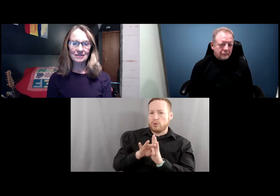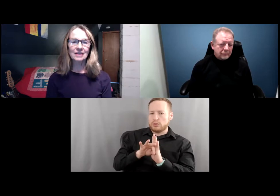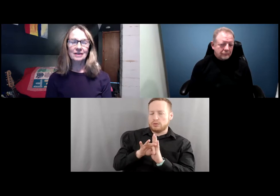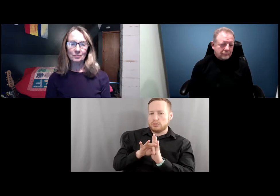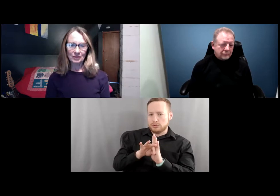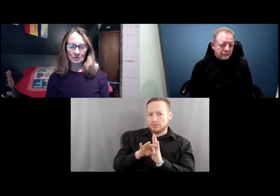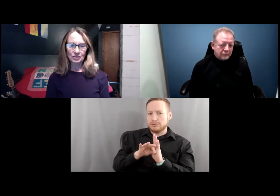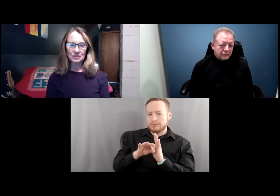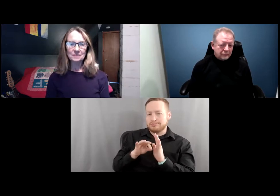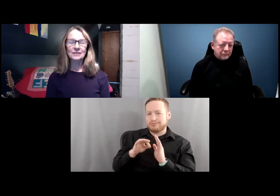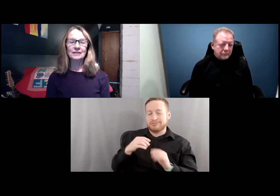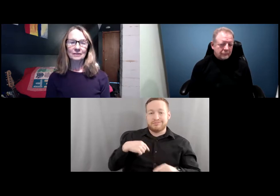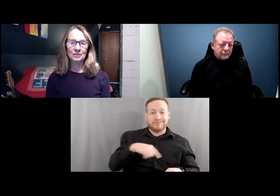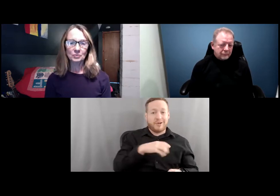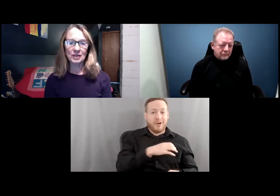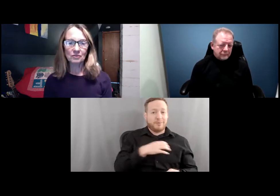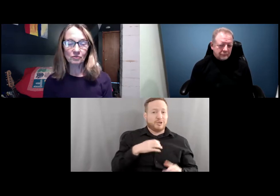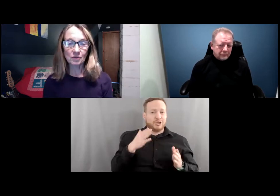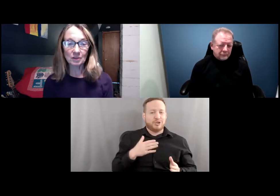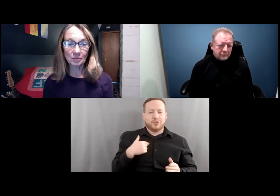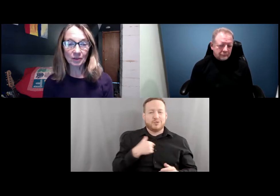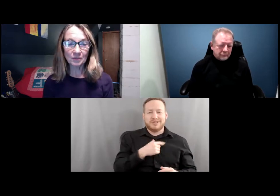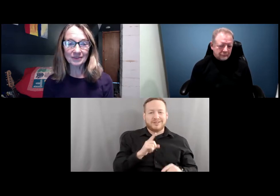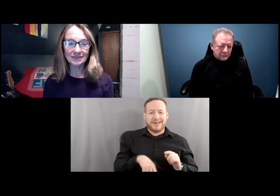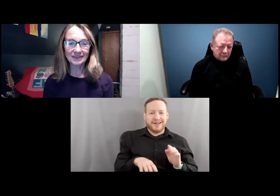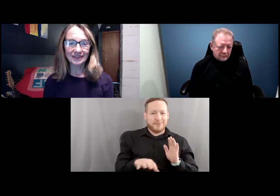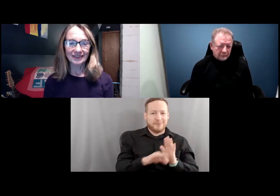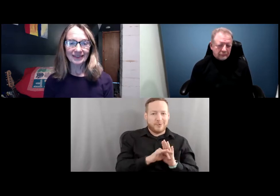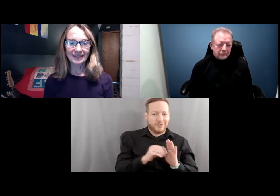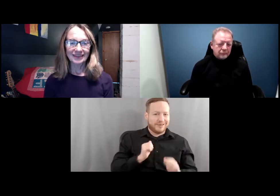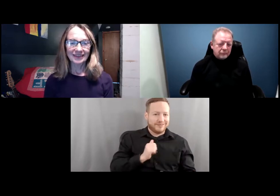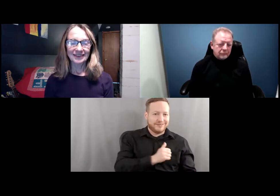this commission. We're just waiting for formal appointments.